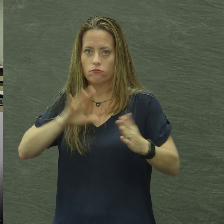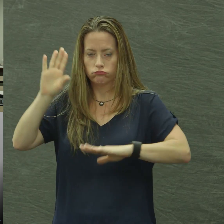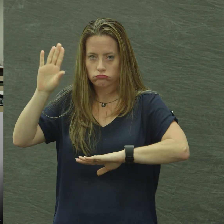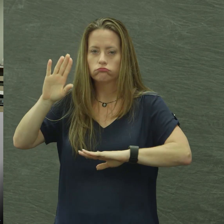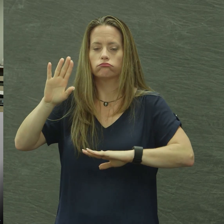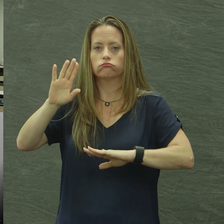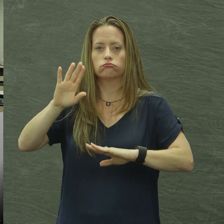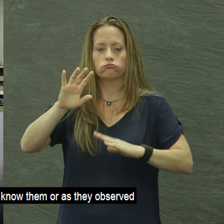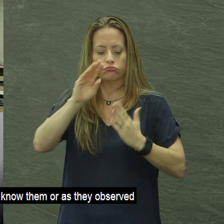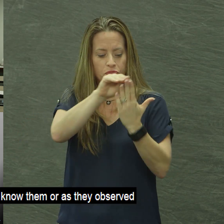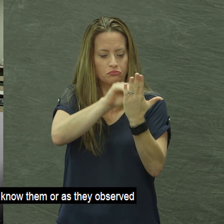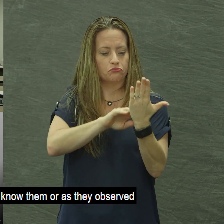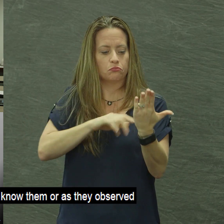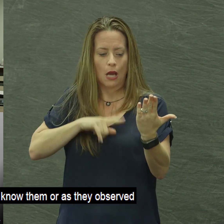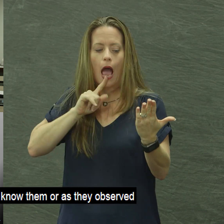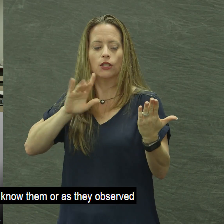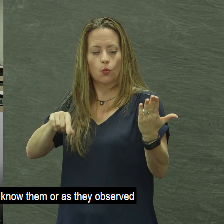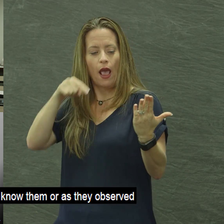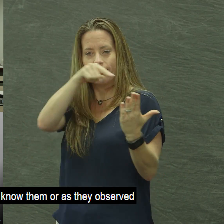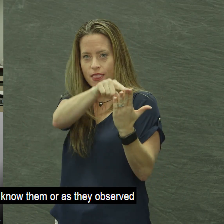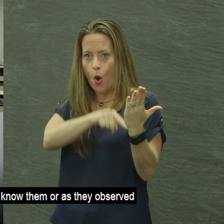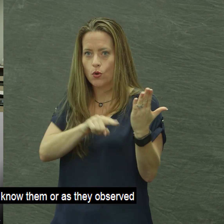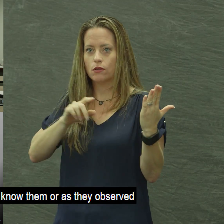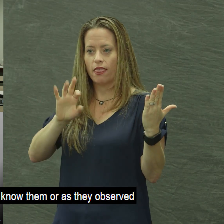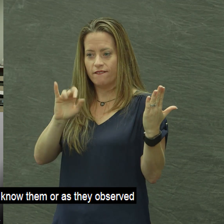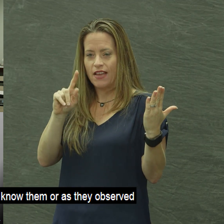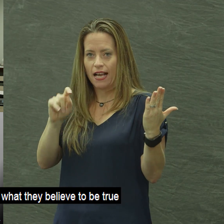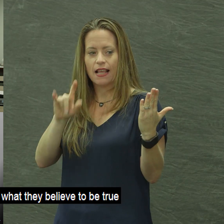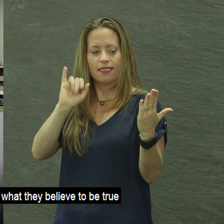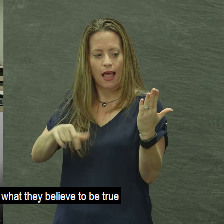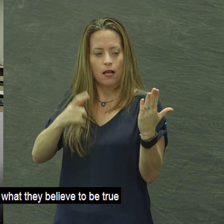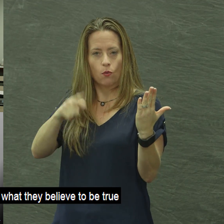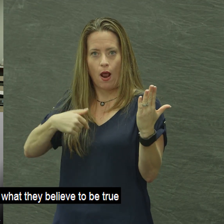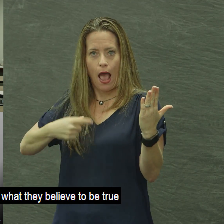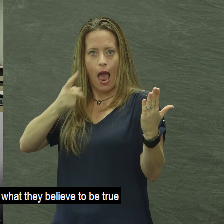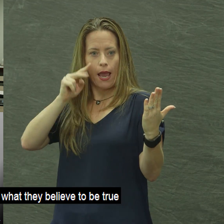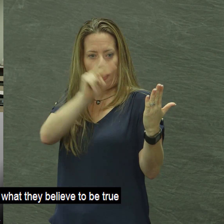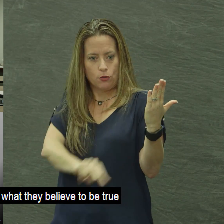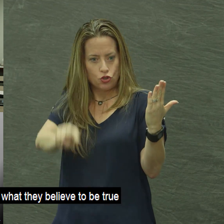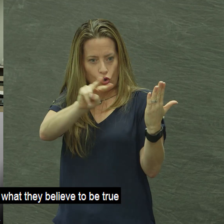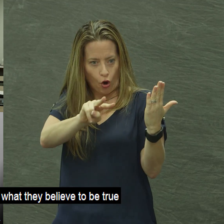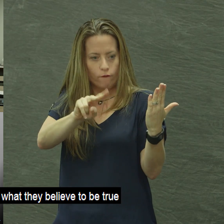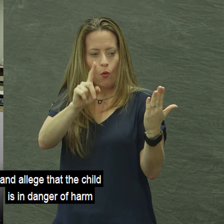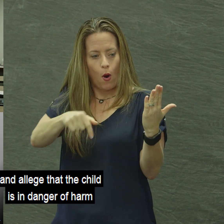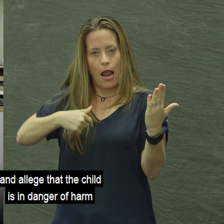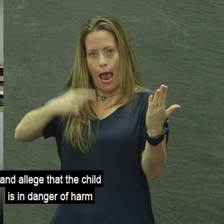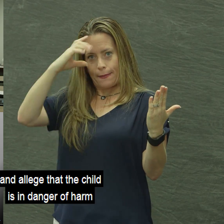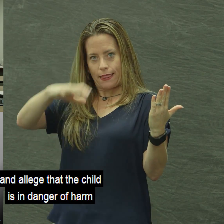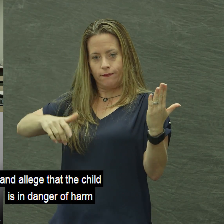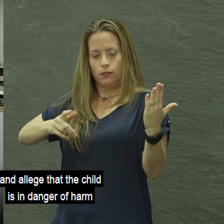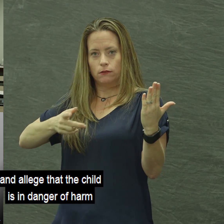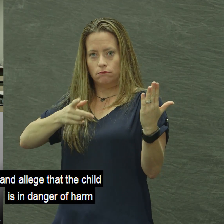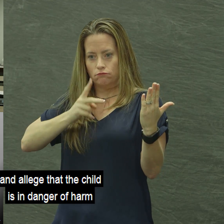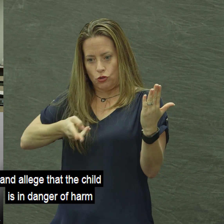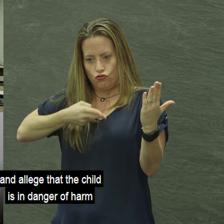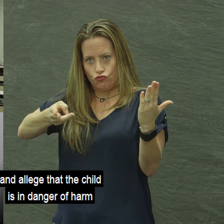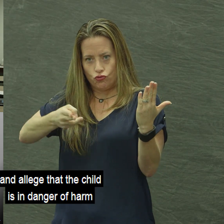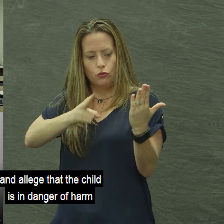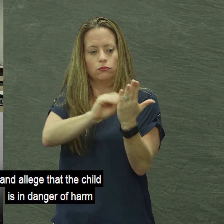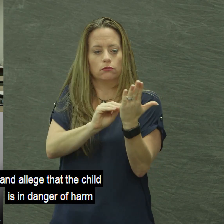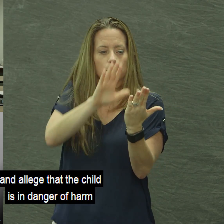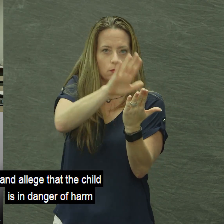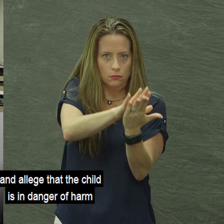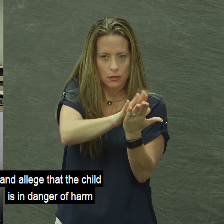the facts as they know them or as they observed and what they believe to be true, and allege that the